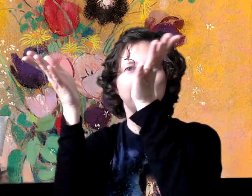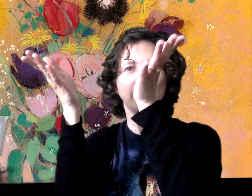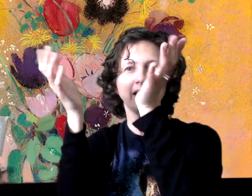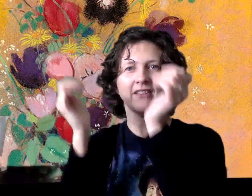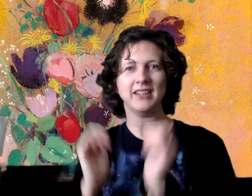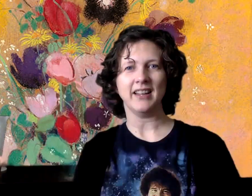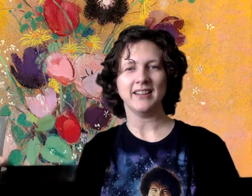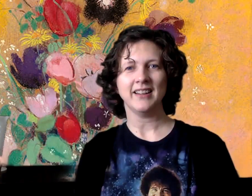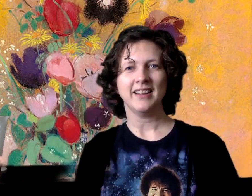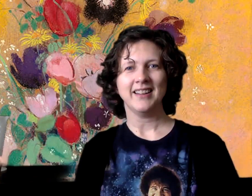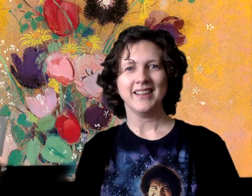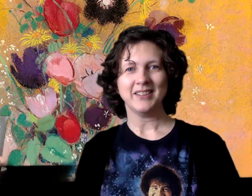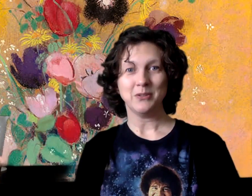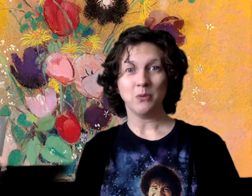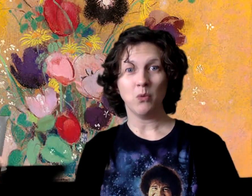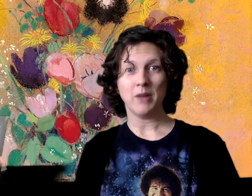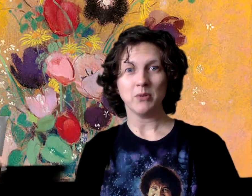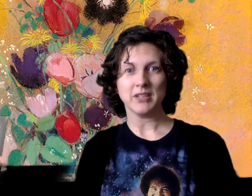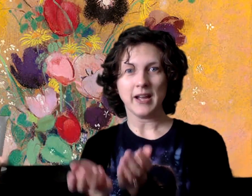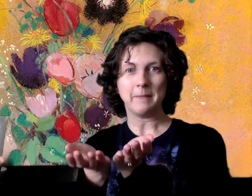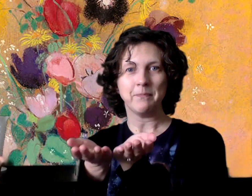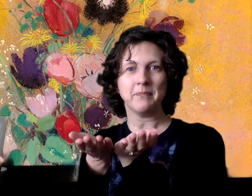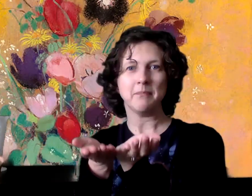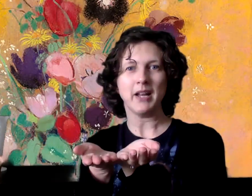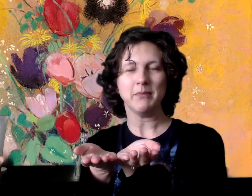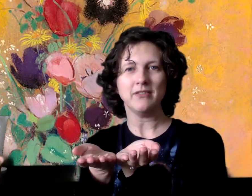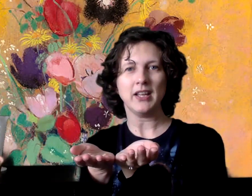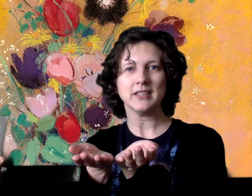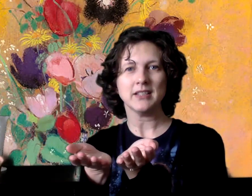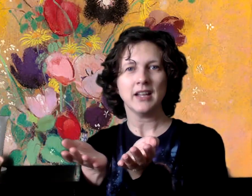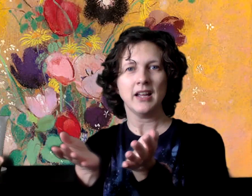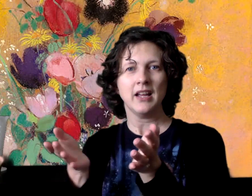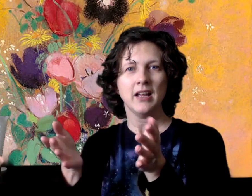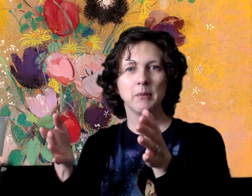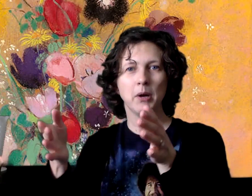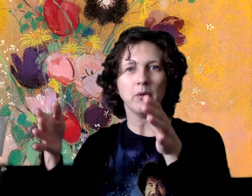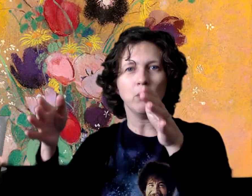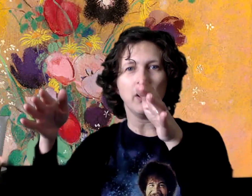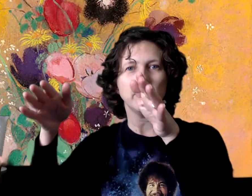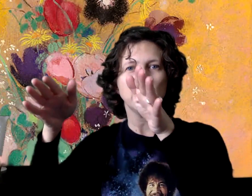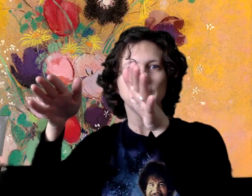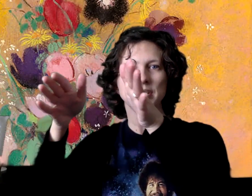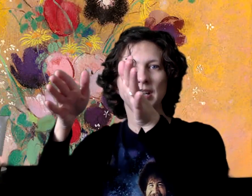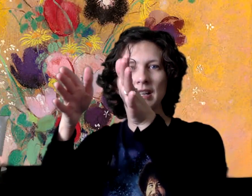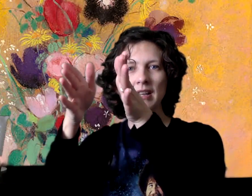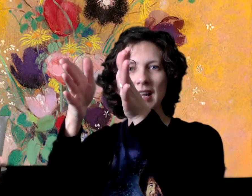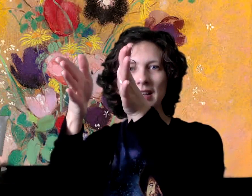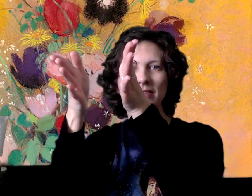and out again. Let's do it one more time. Bottom of the vase, the part where the water goes, the neck of the